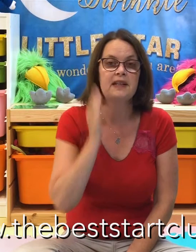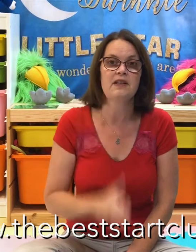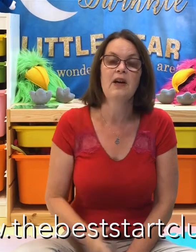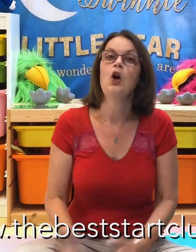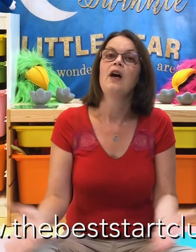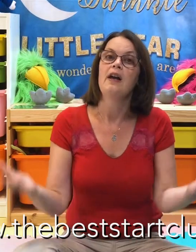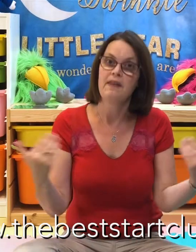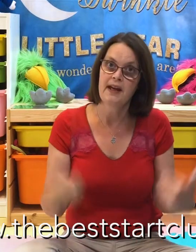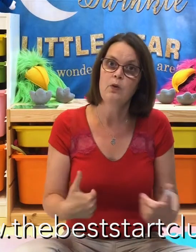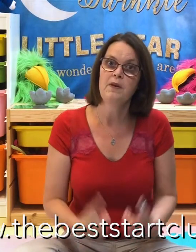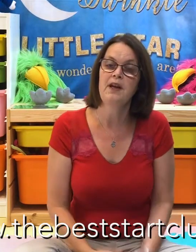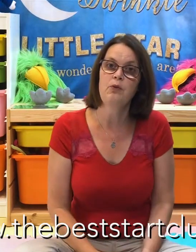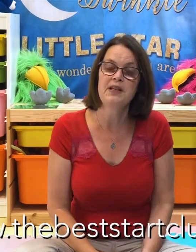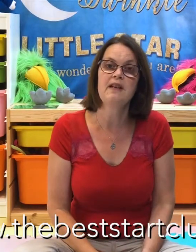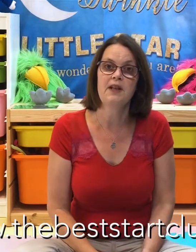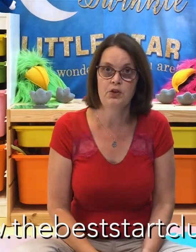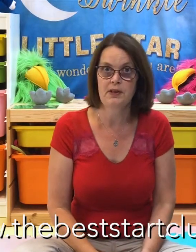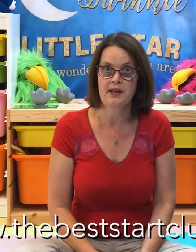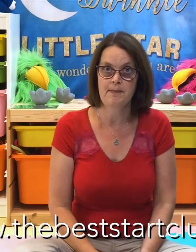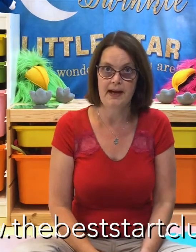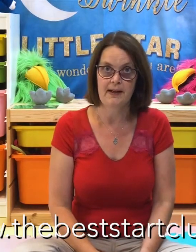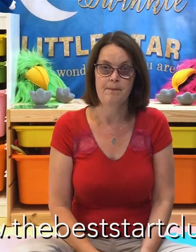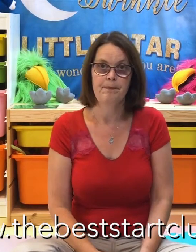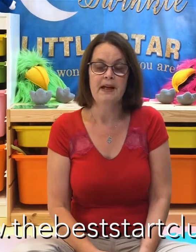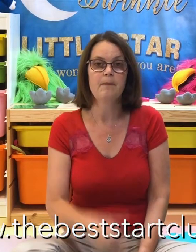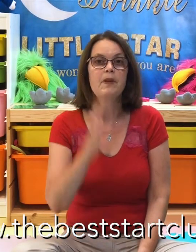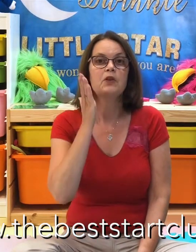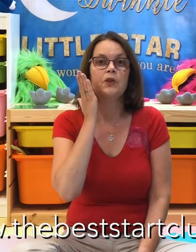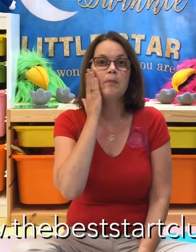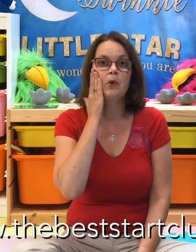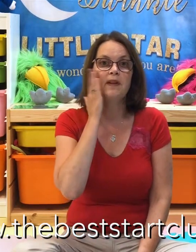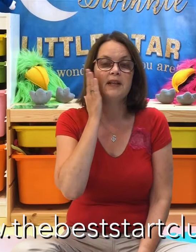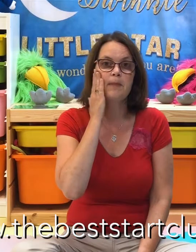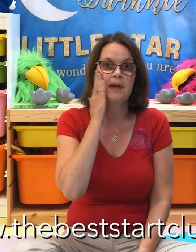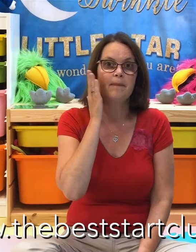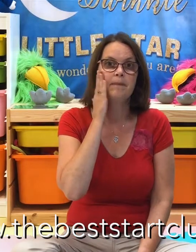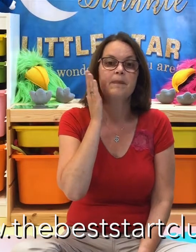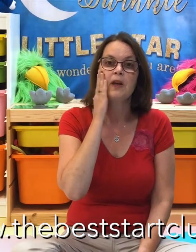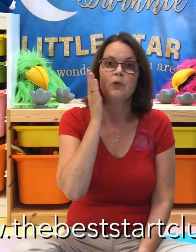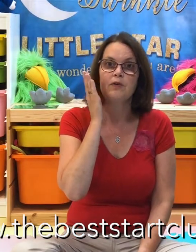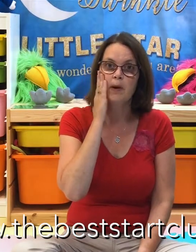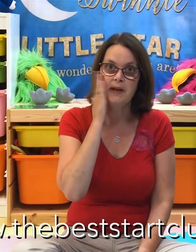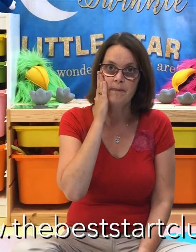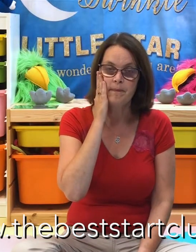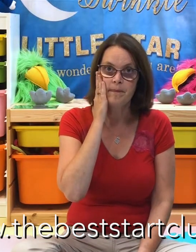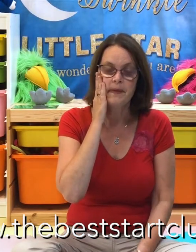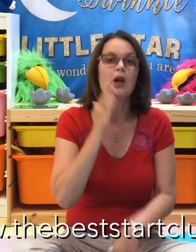it. Then when they're ready, they'll do the sign back. Yeah, so the important thing is mummy. So we've mummy,